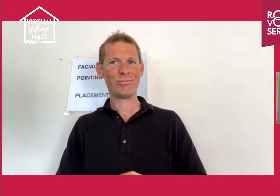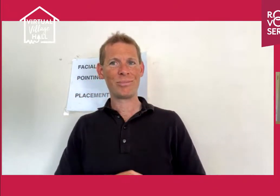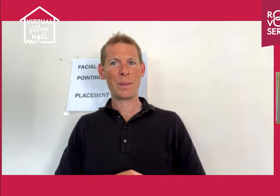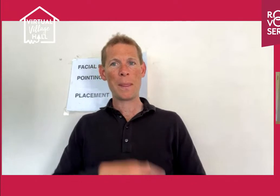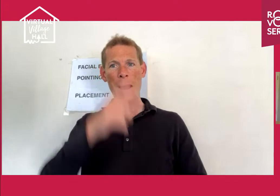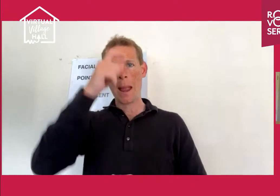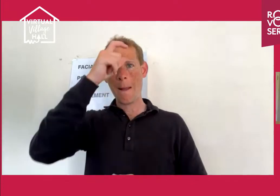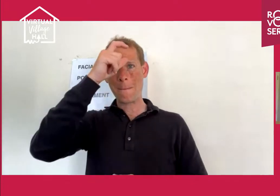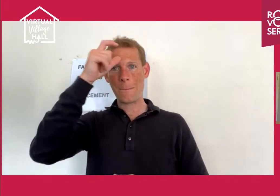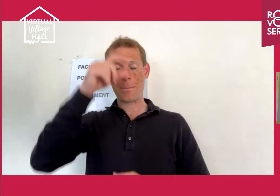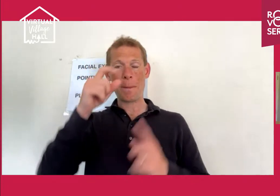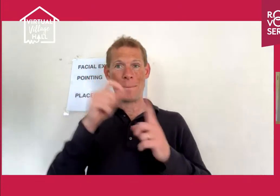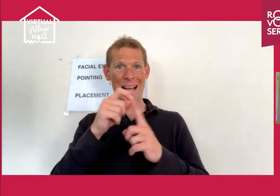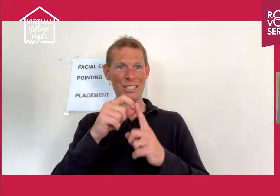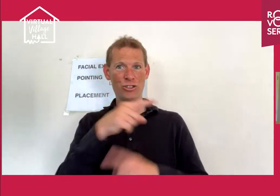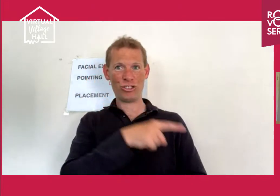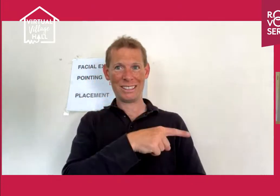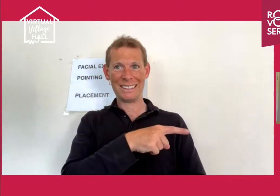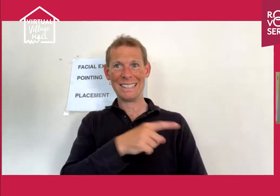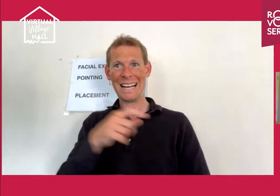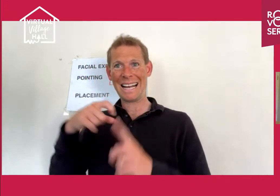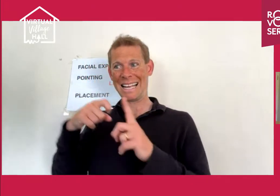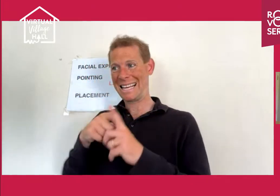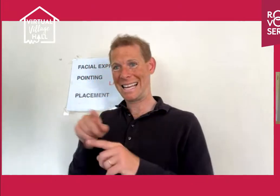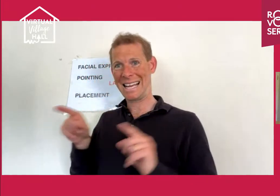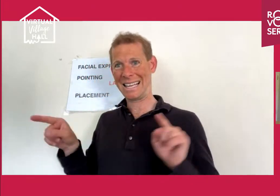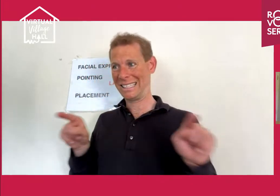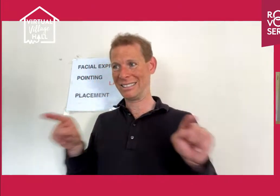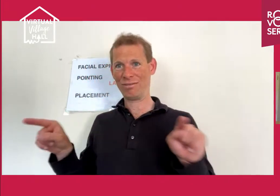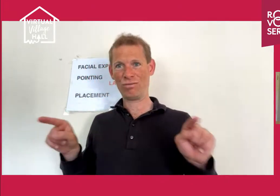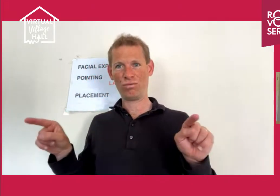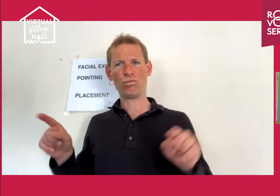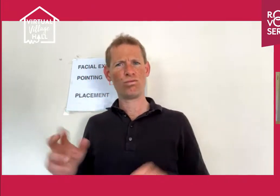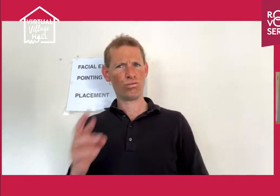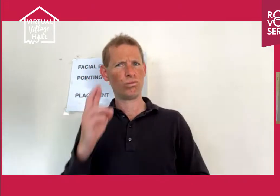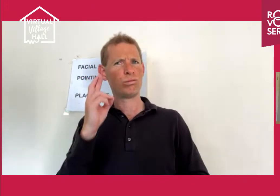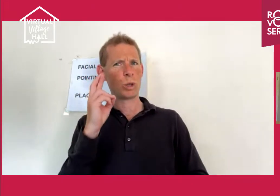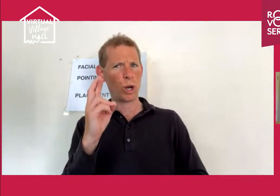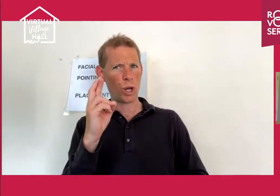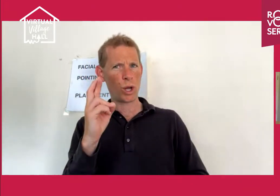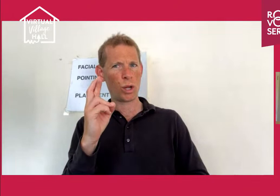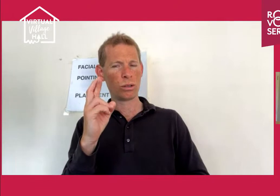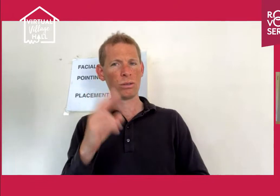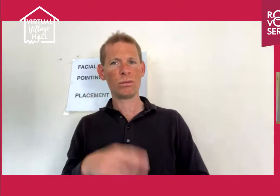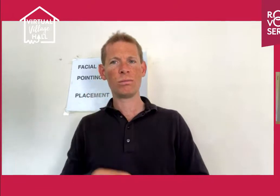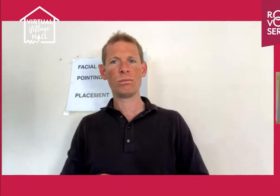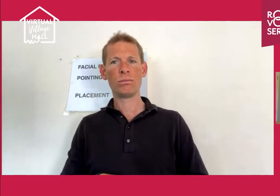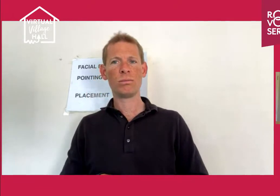Yeah, boys, they fight sometimes. Patrick and Kate, they're very close too.